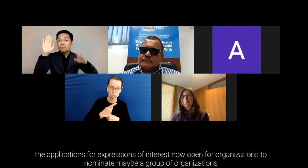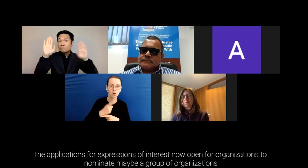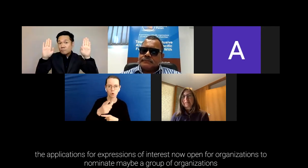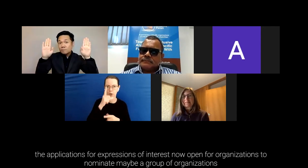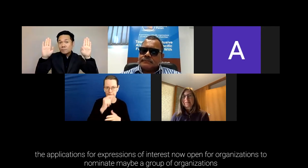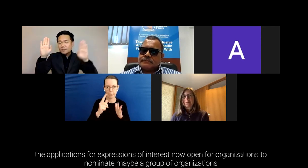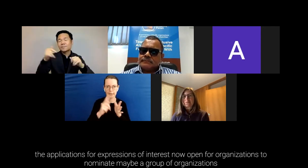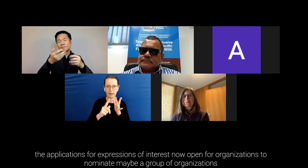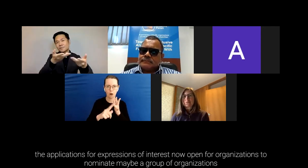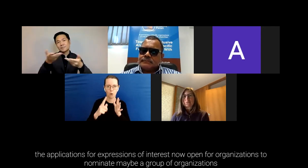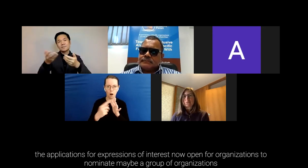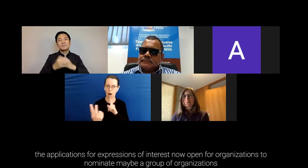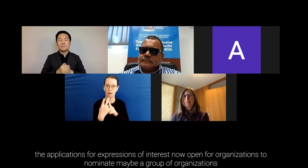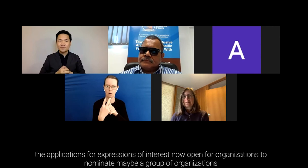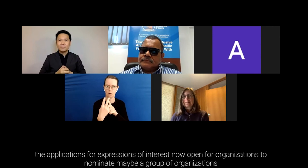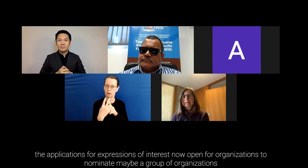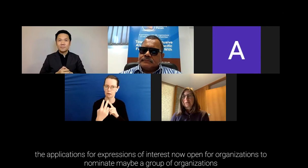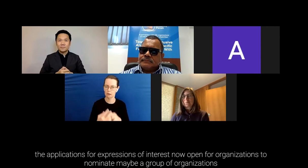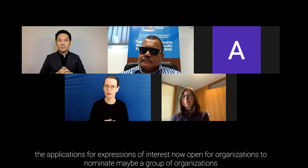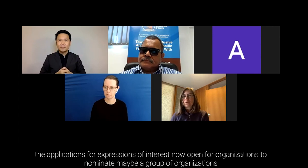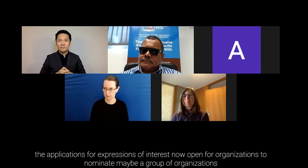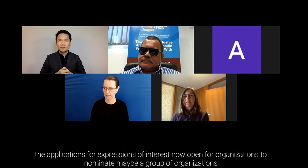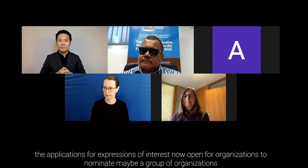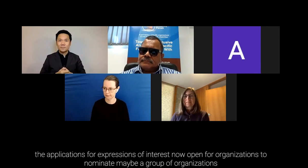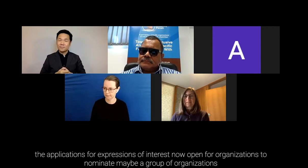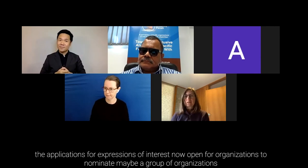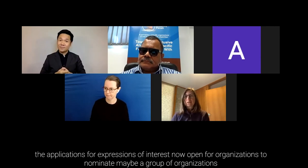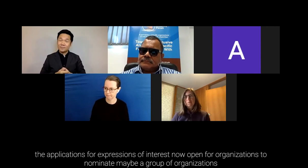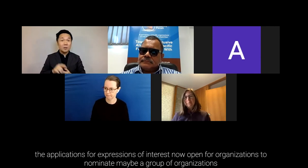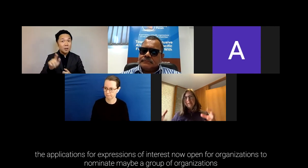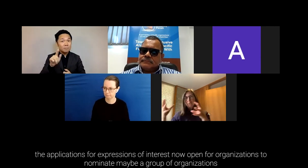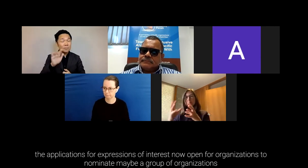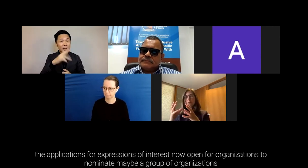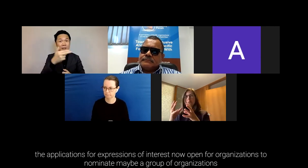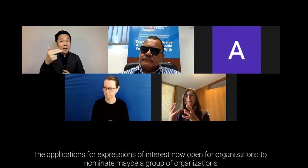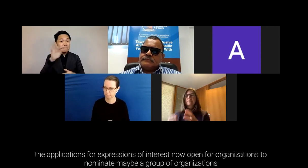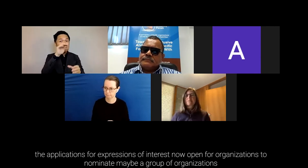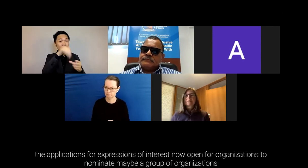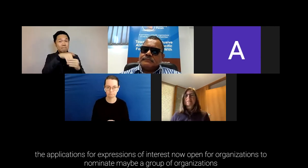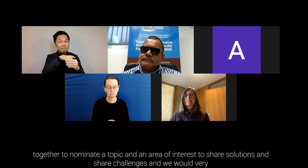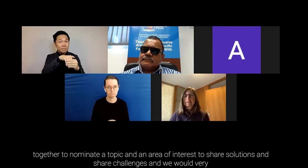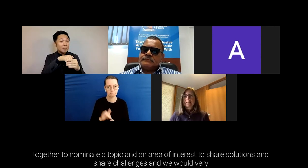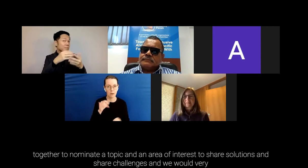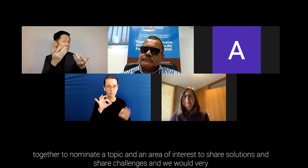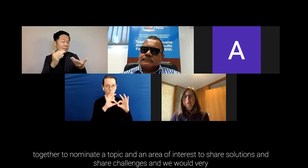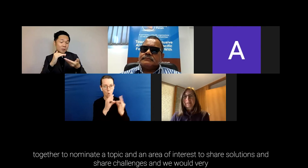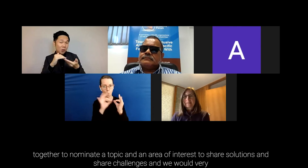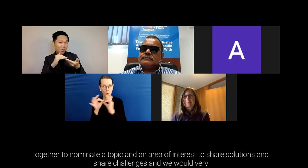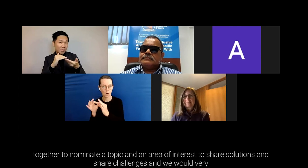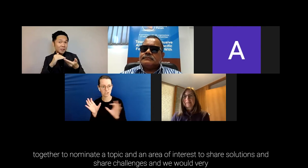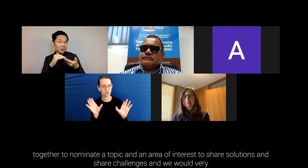for organisations to nominate, maybe a group of organisations